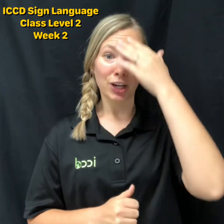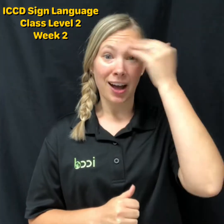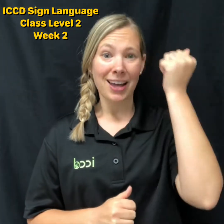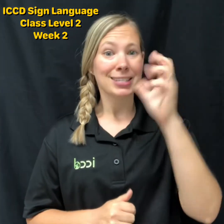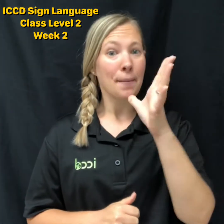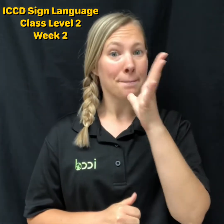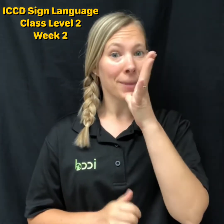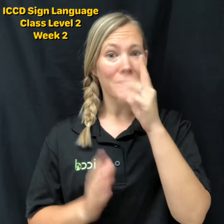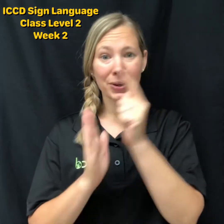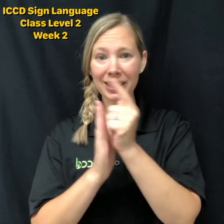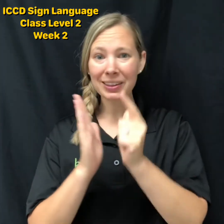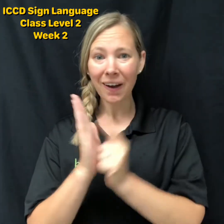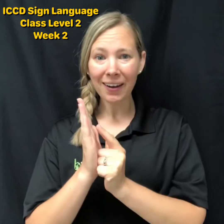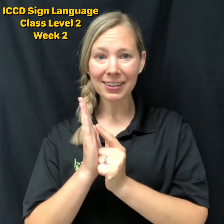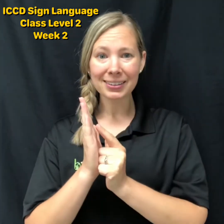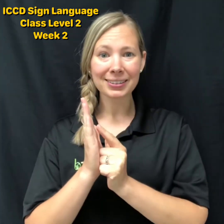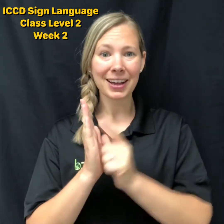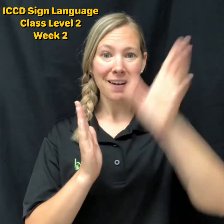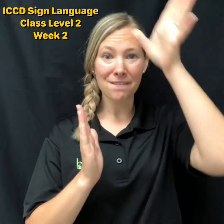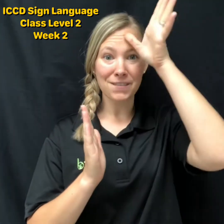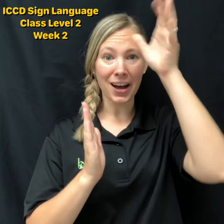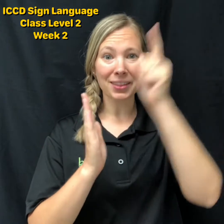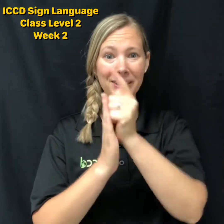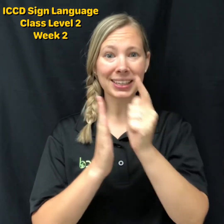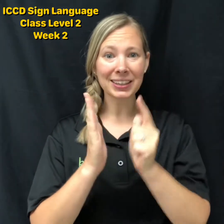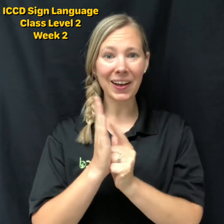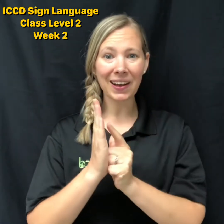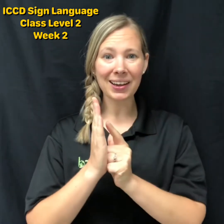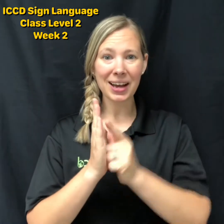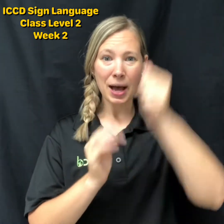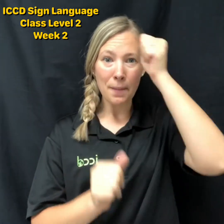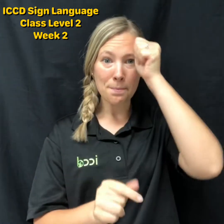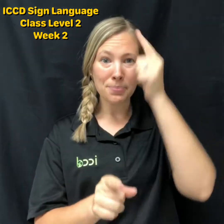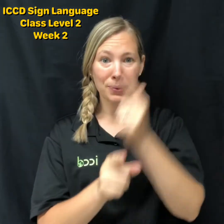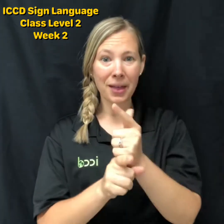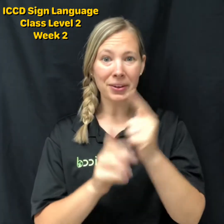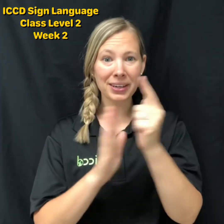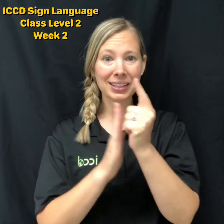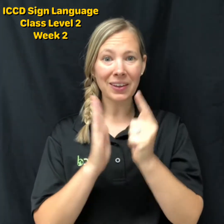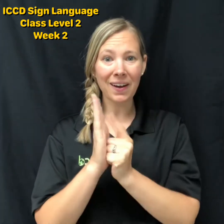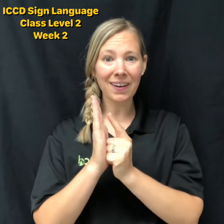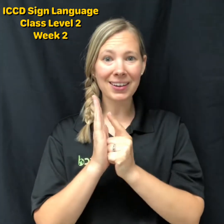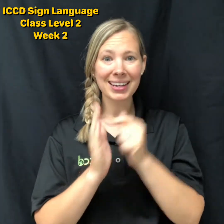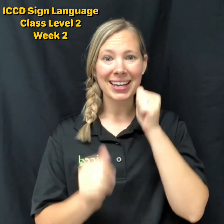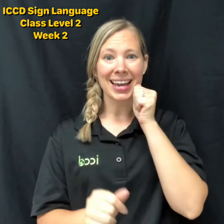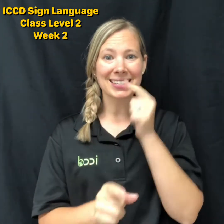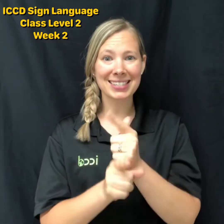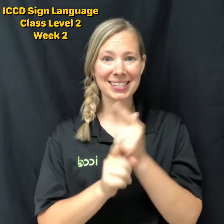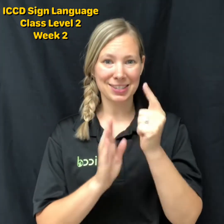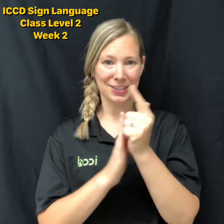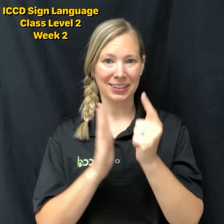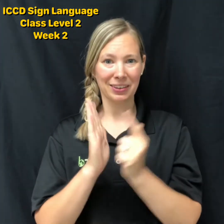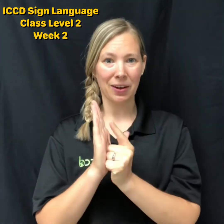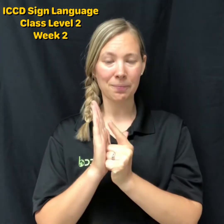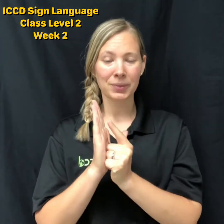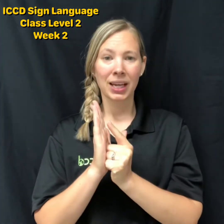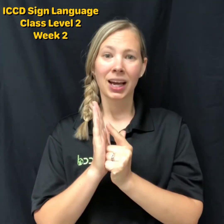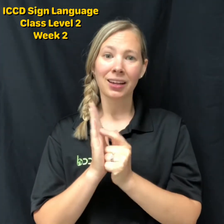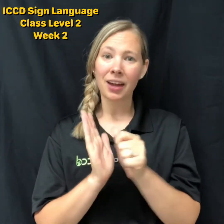forgot mother-in-law, father-in-law, brother-in-law, and sister-in-law. Another way